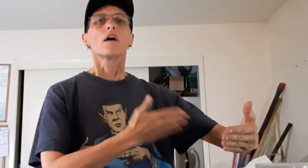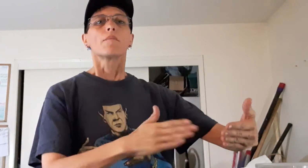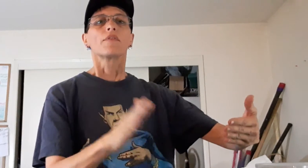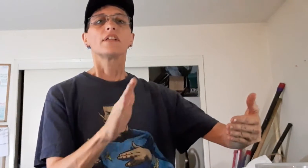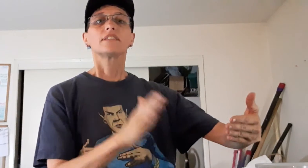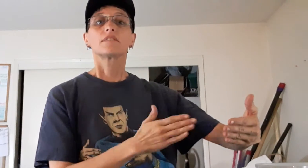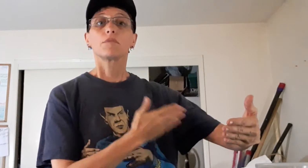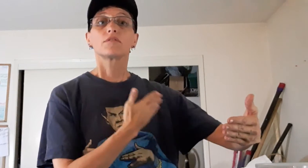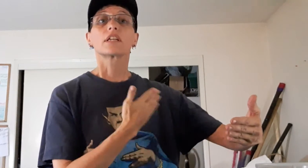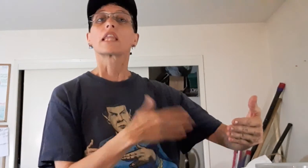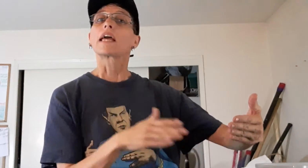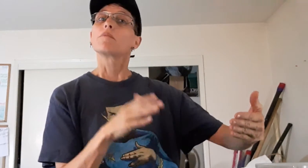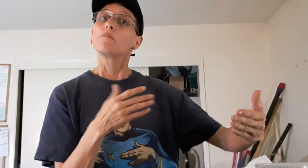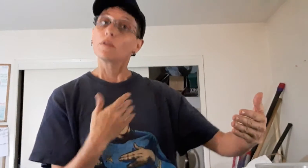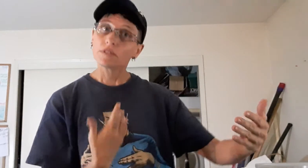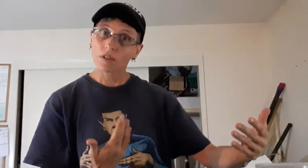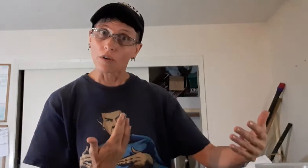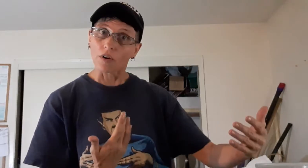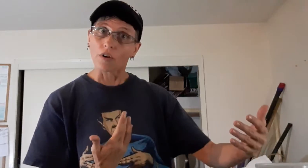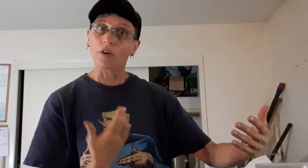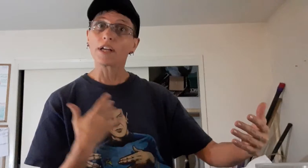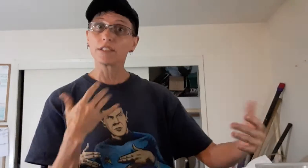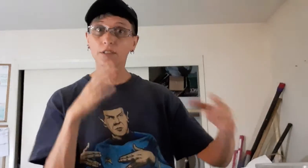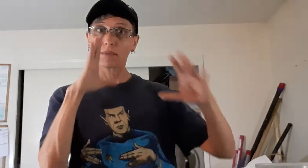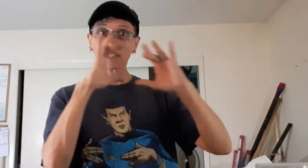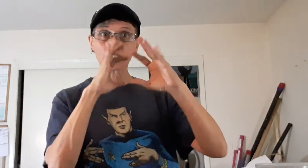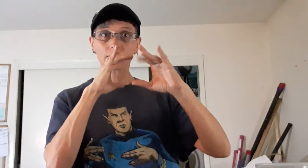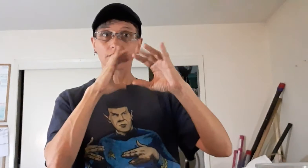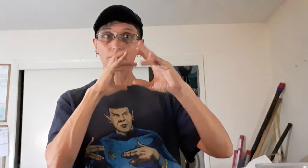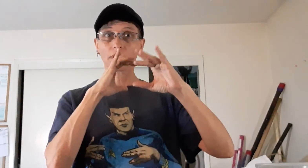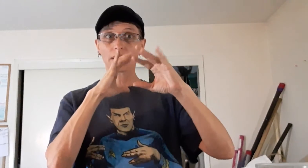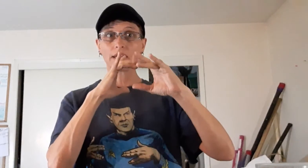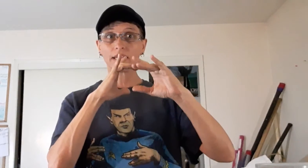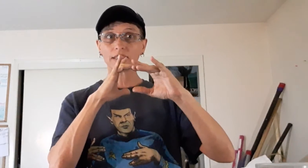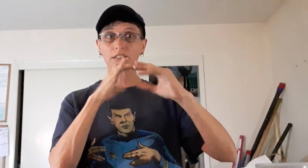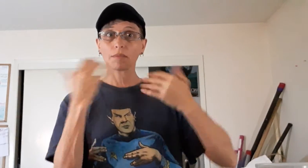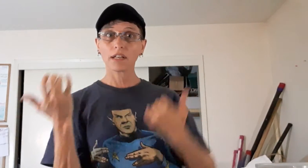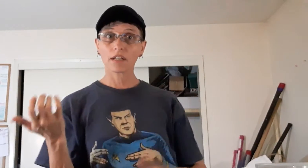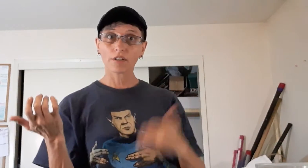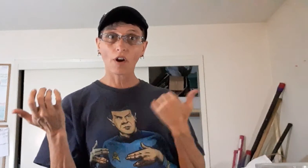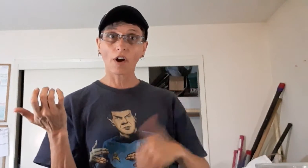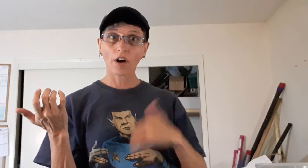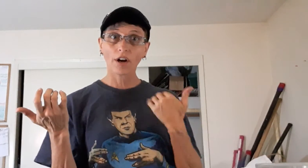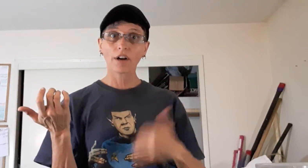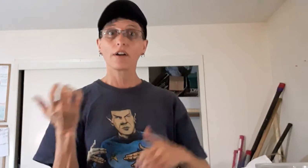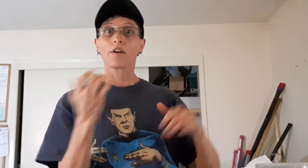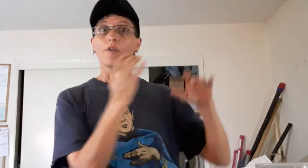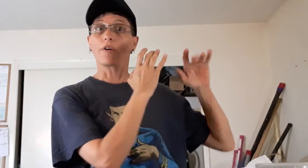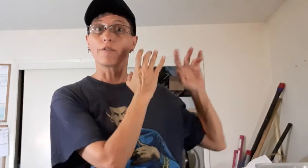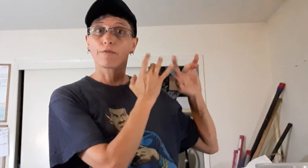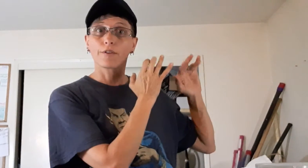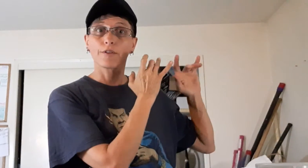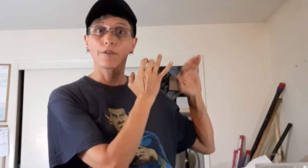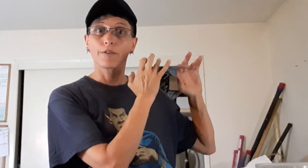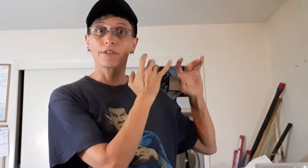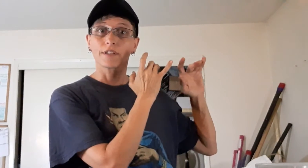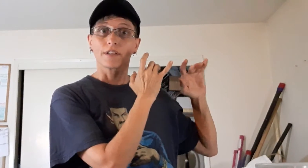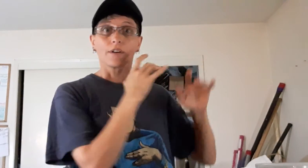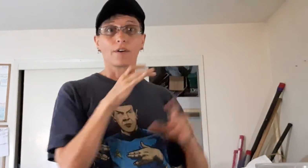But this is music like musical instruments, playing an instrument, guitar, or a flute, or